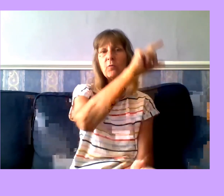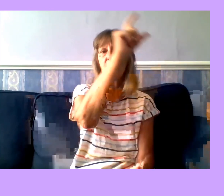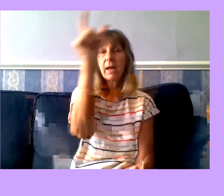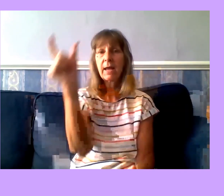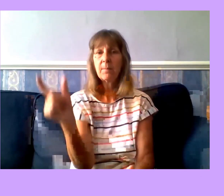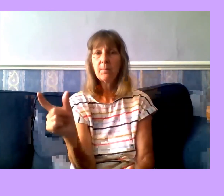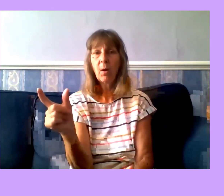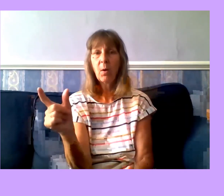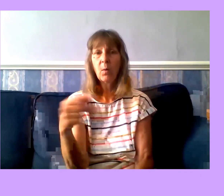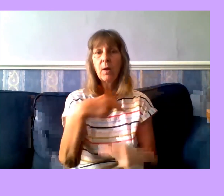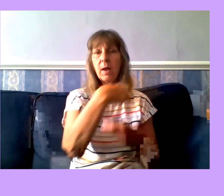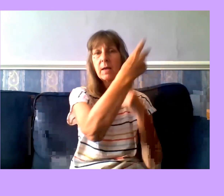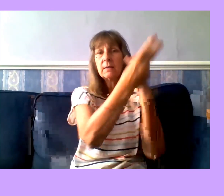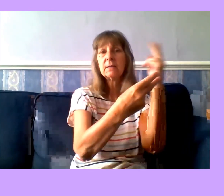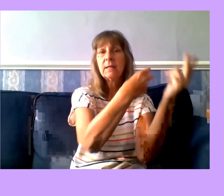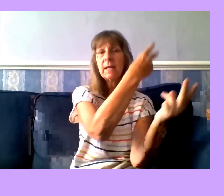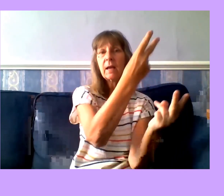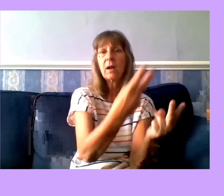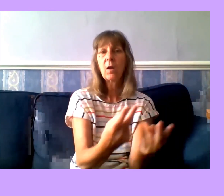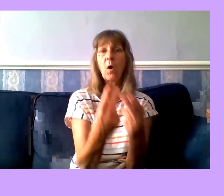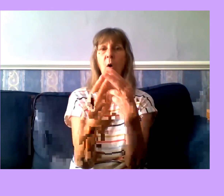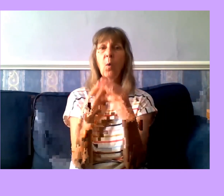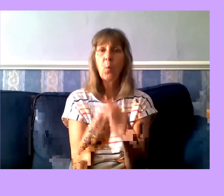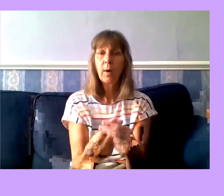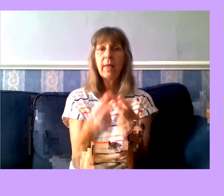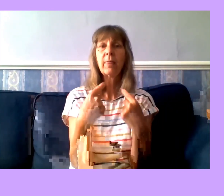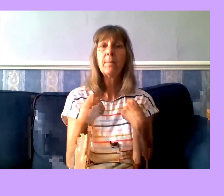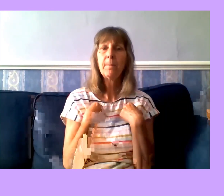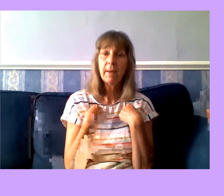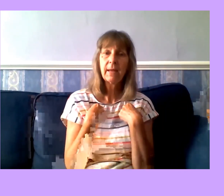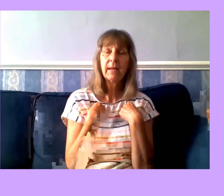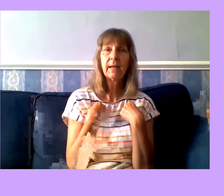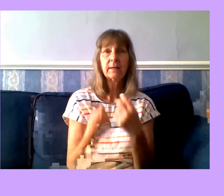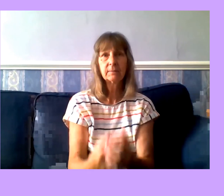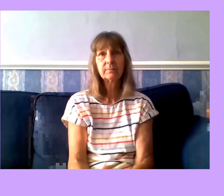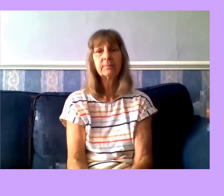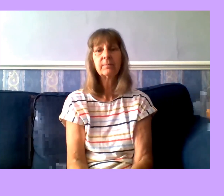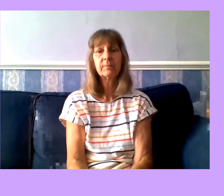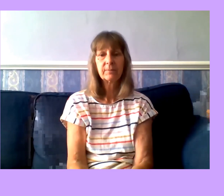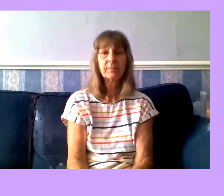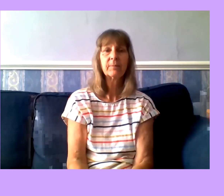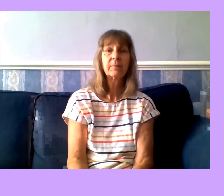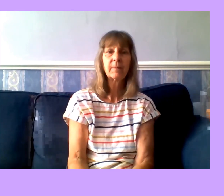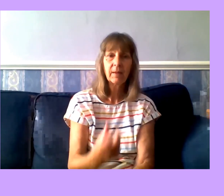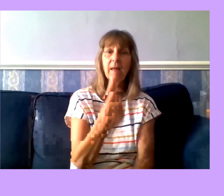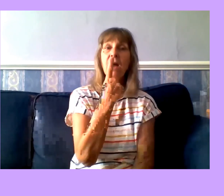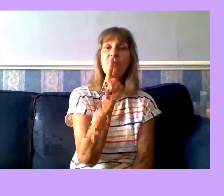sing a rainbow, sing along with me.